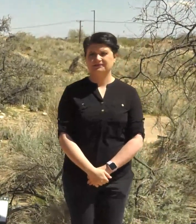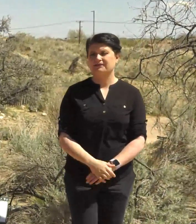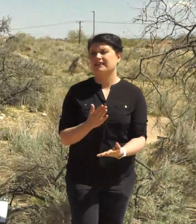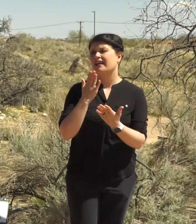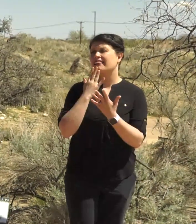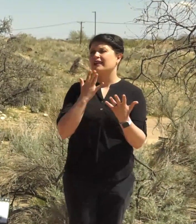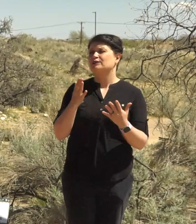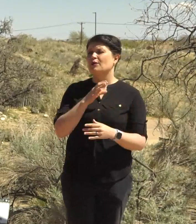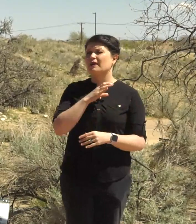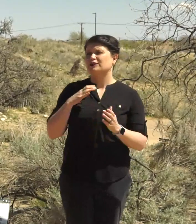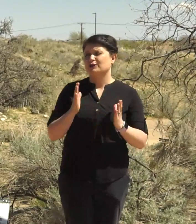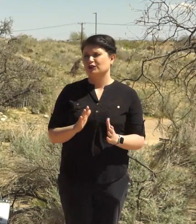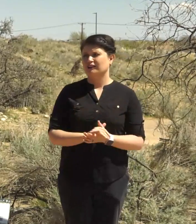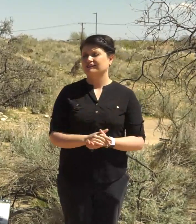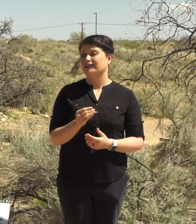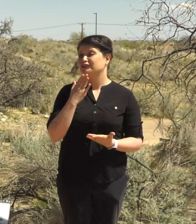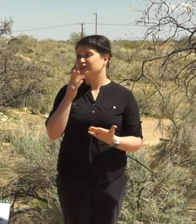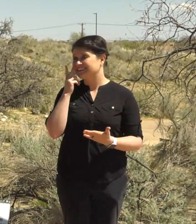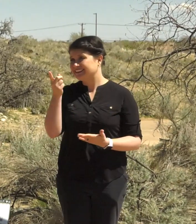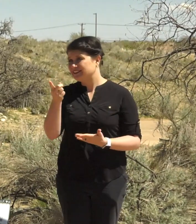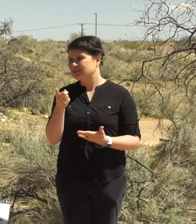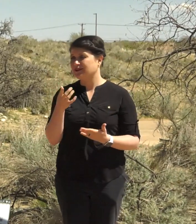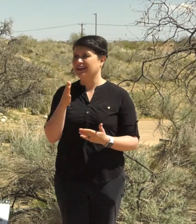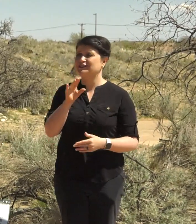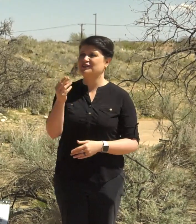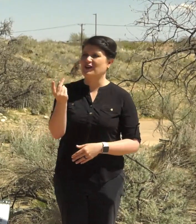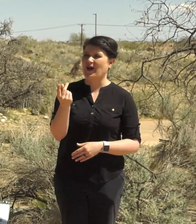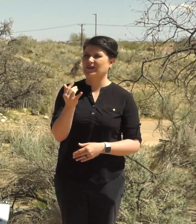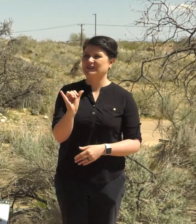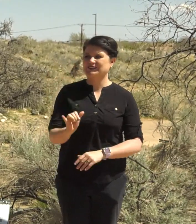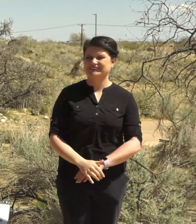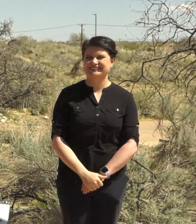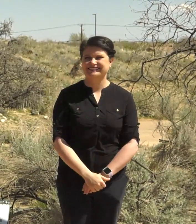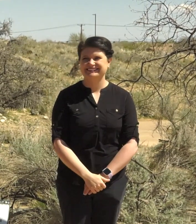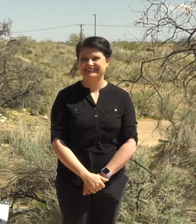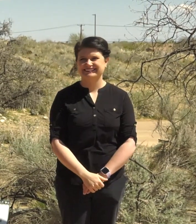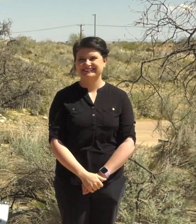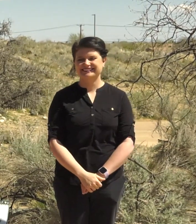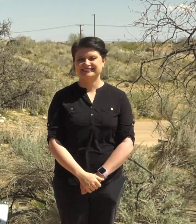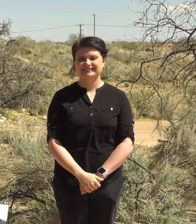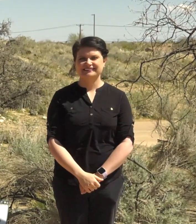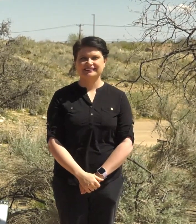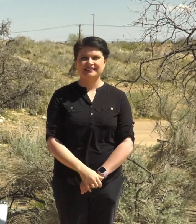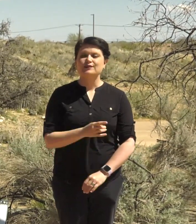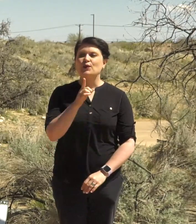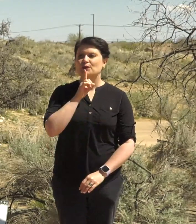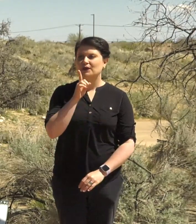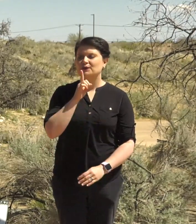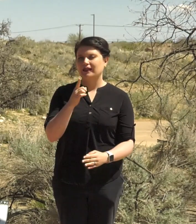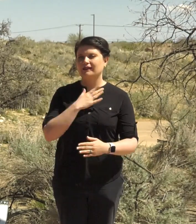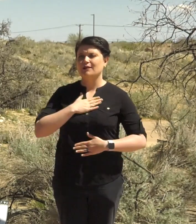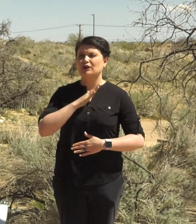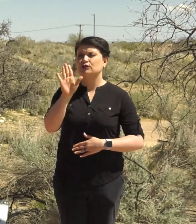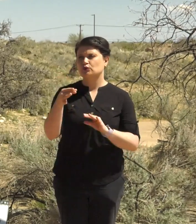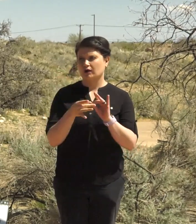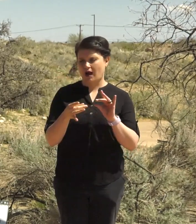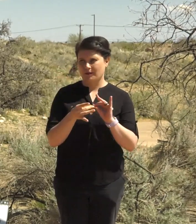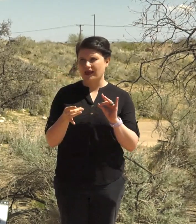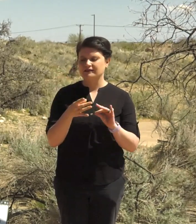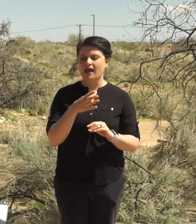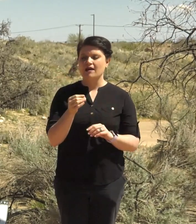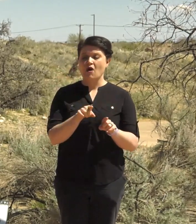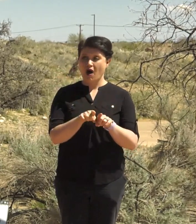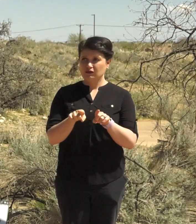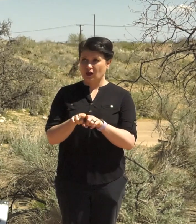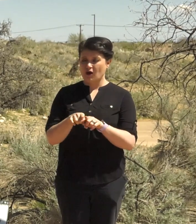Thanks so much, Counselor, and great to see your dog as well. Really appreciate your comments, and